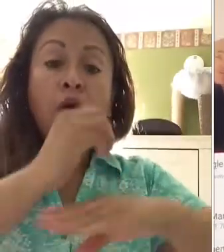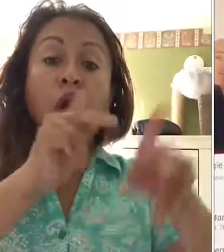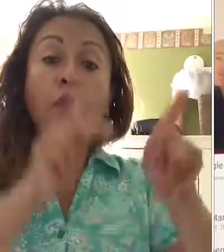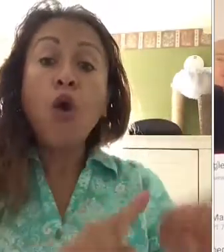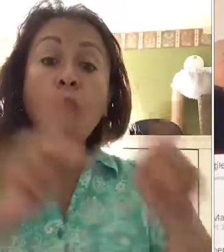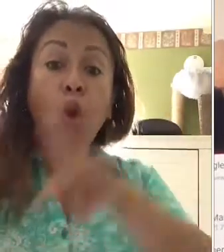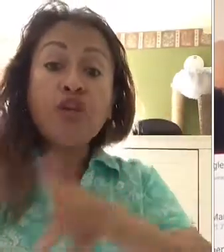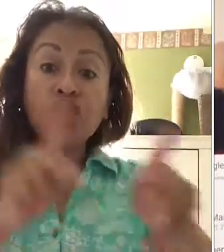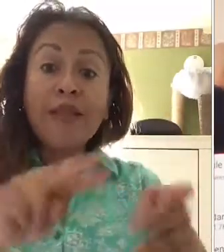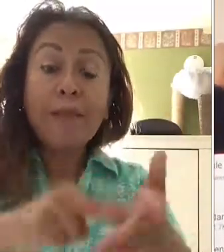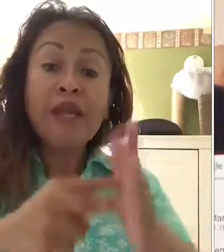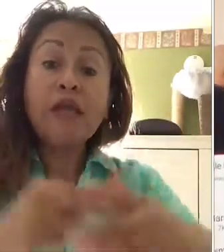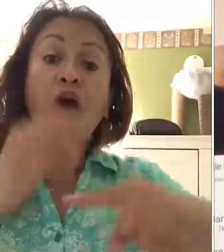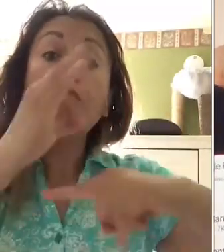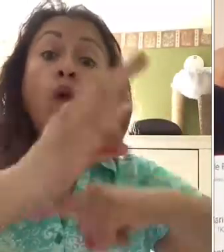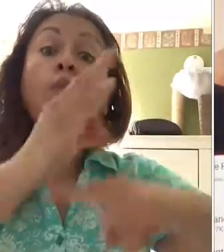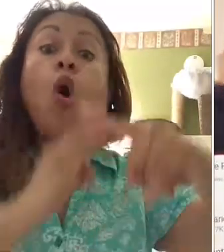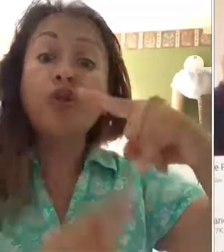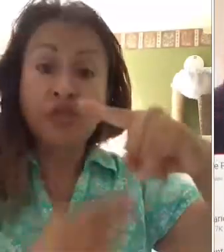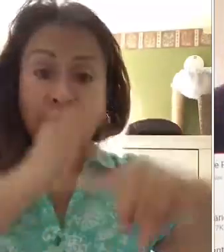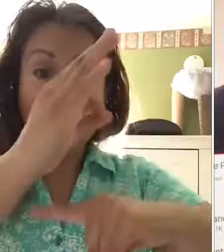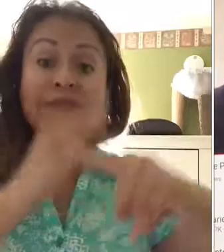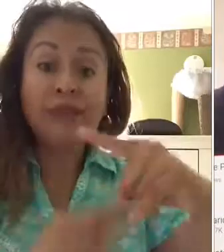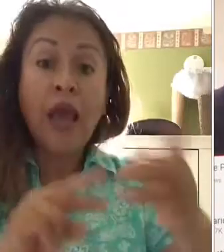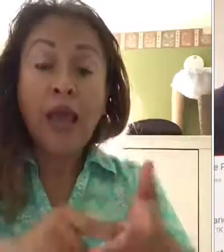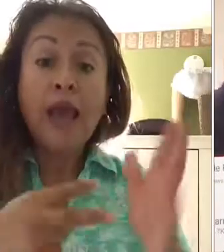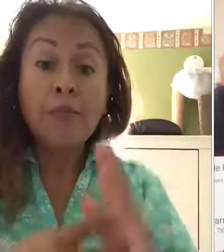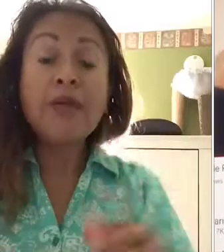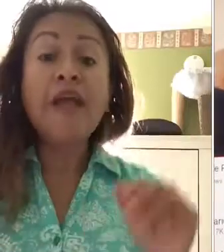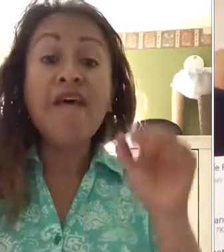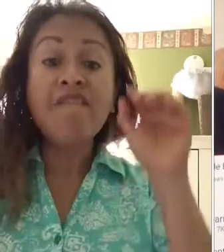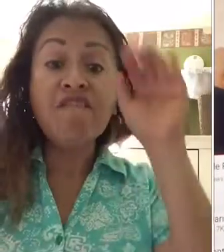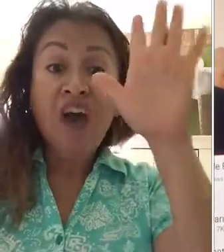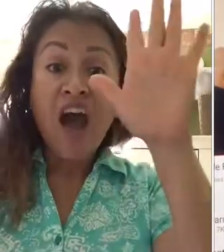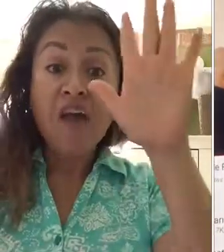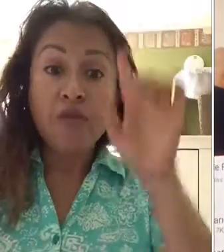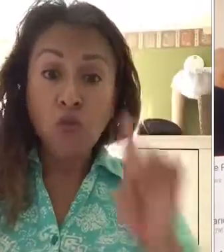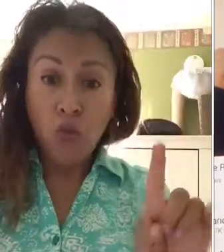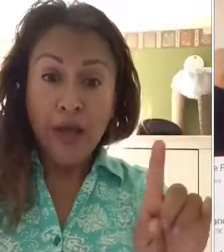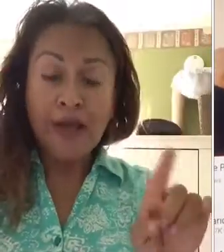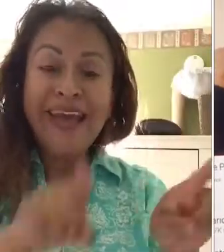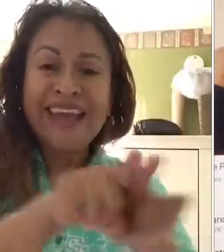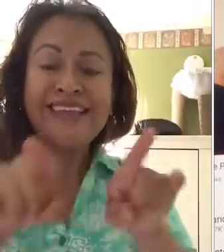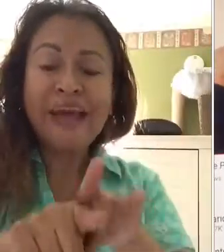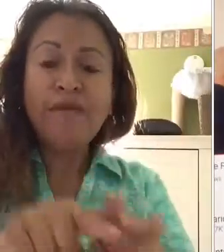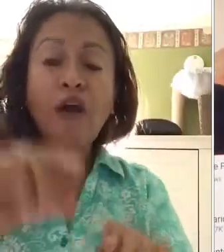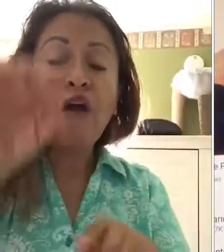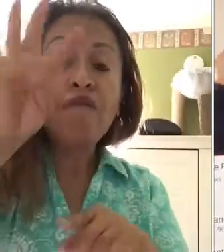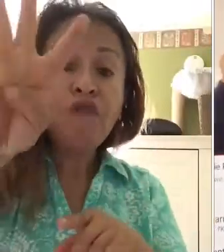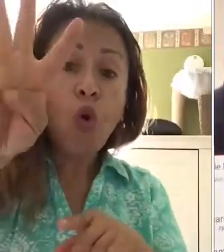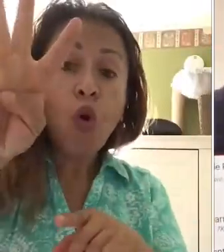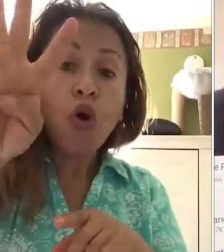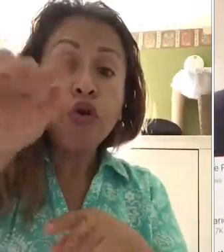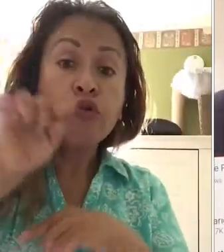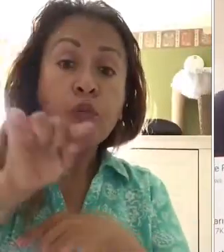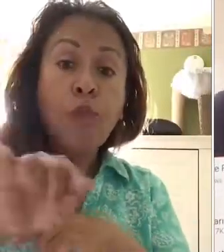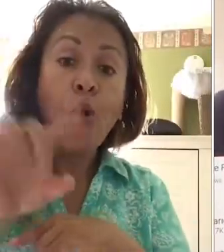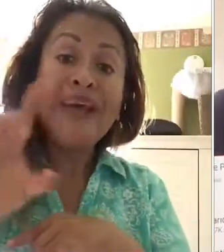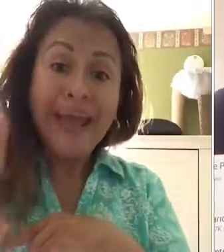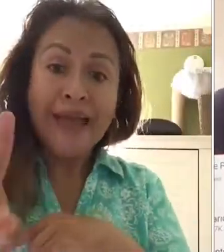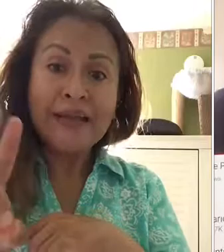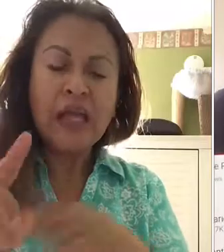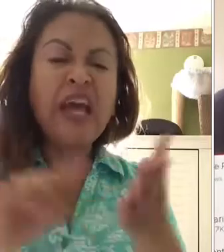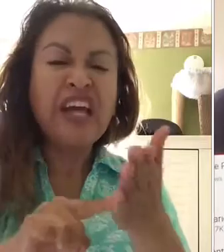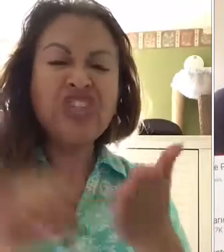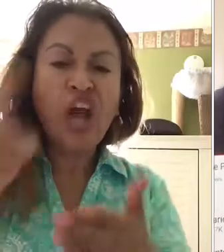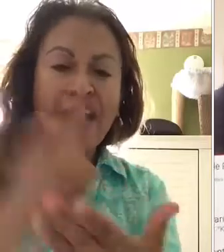the ratio of 5 to 1 is the same as 4 to 0.8, right? Well, let's double